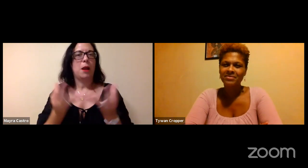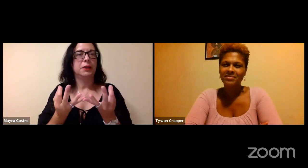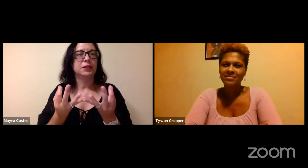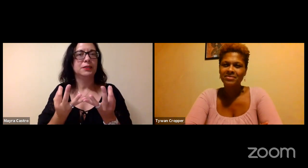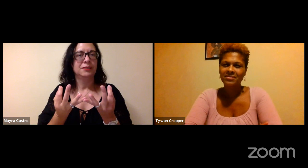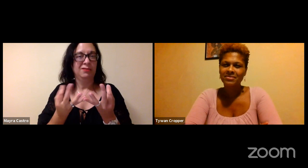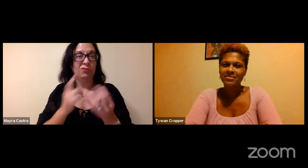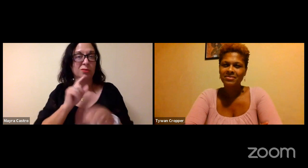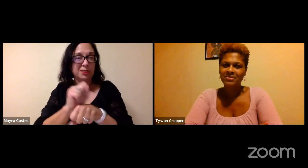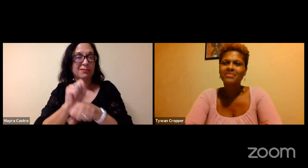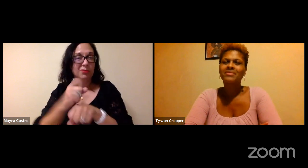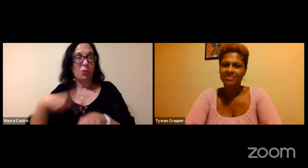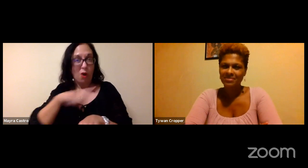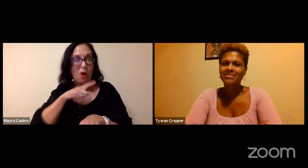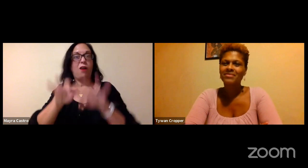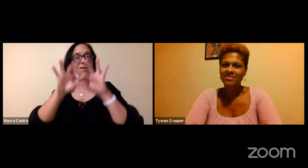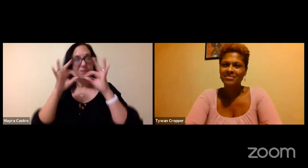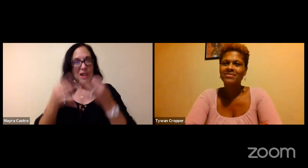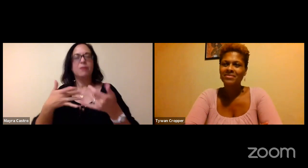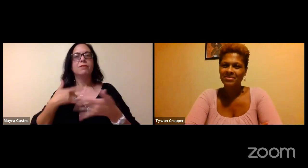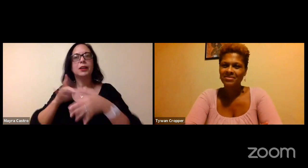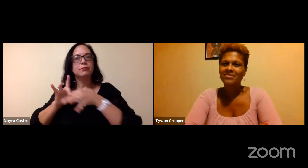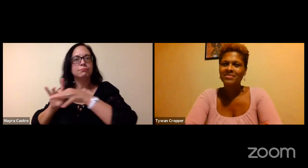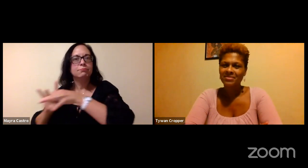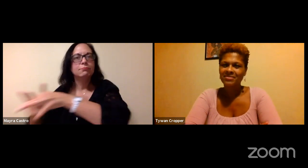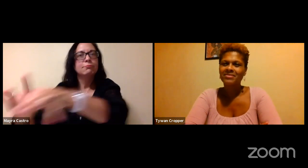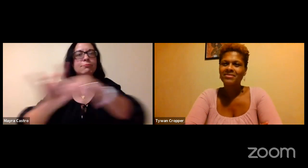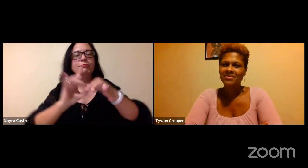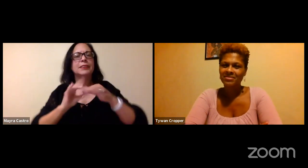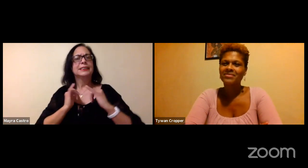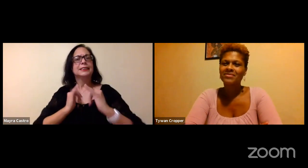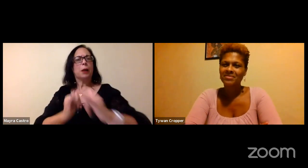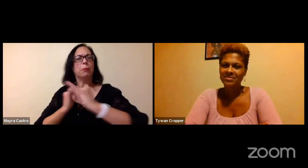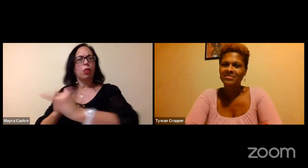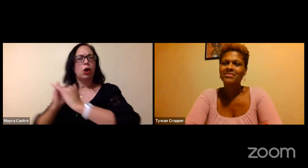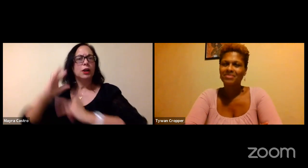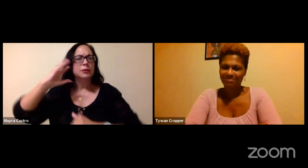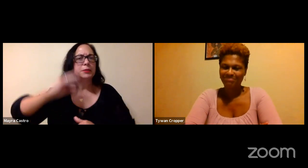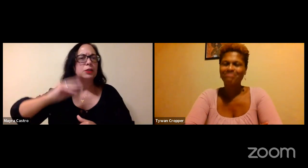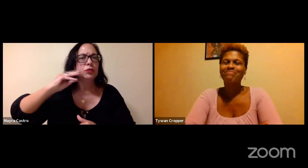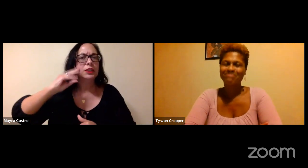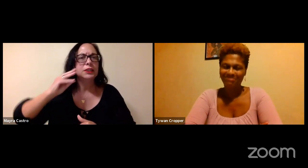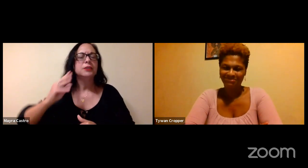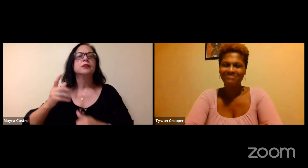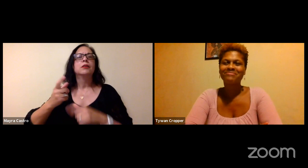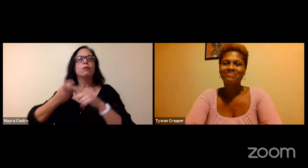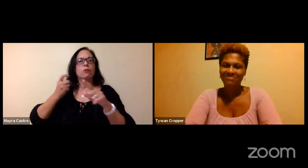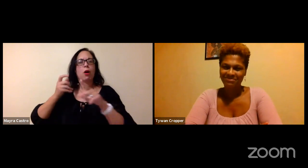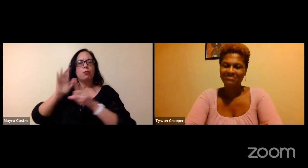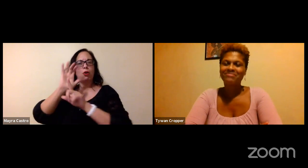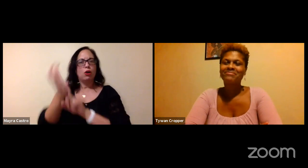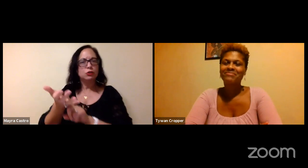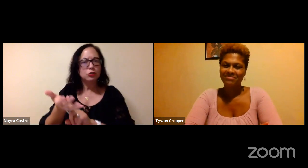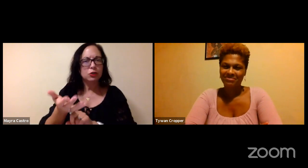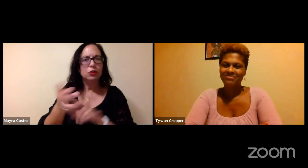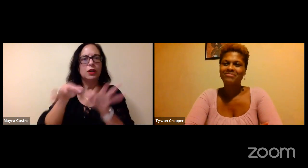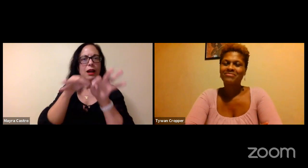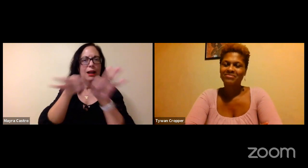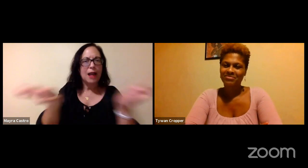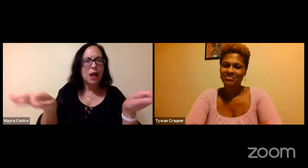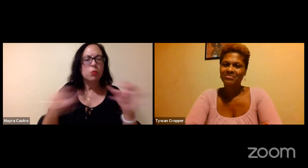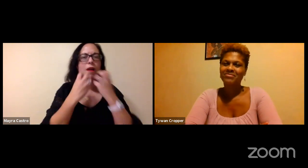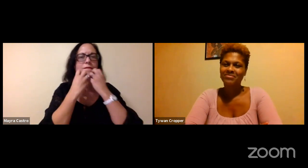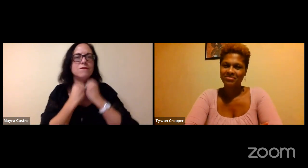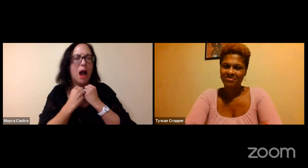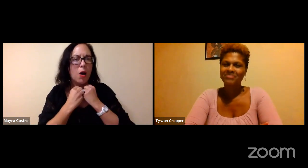there. And I thought, wow, we are family. We have a huge connection.